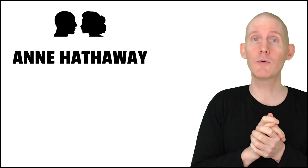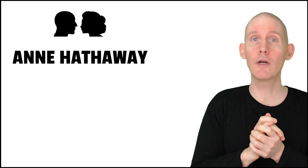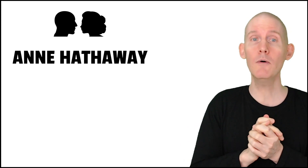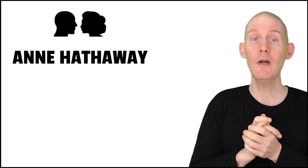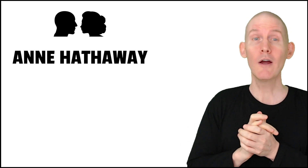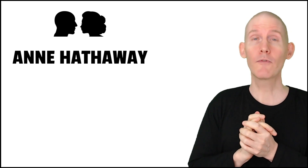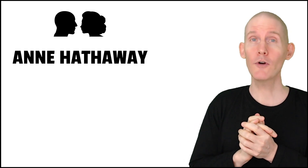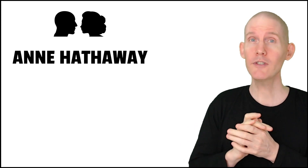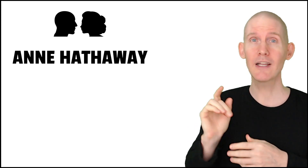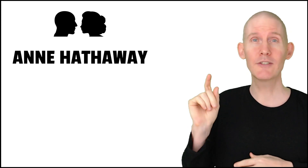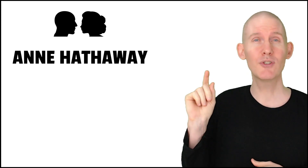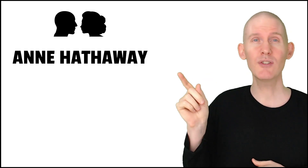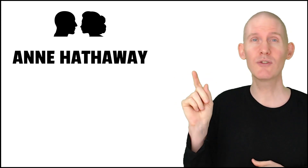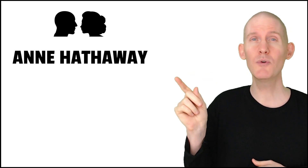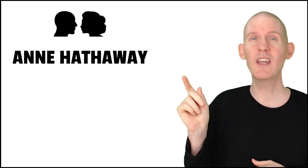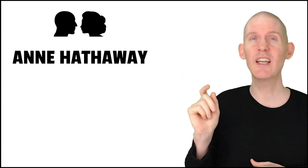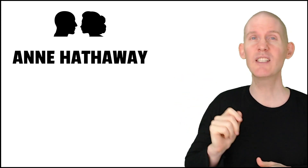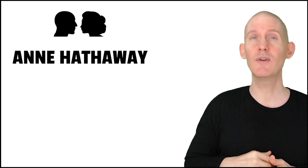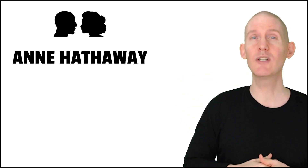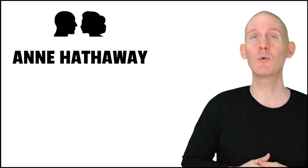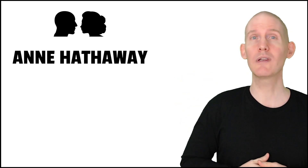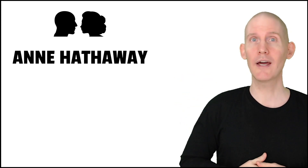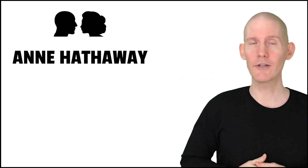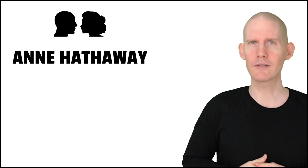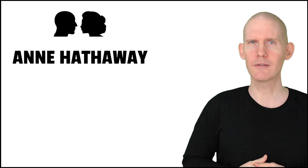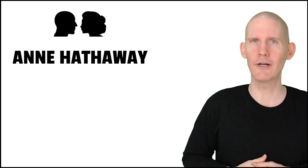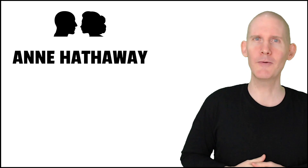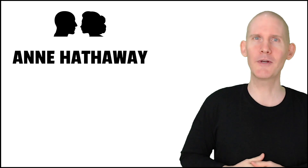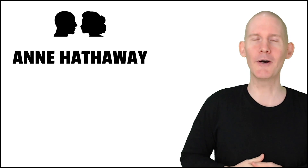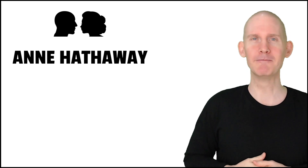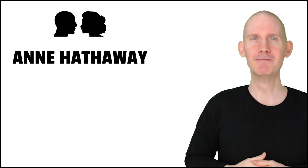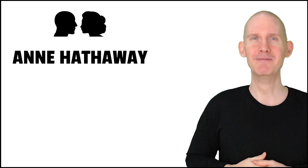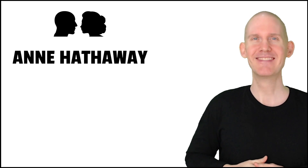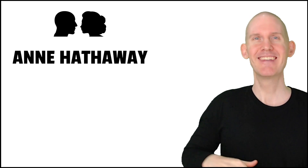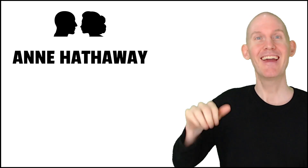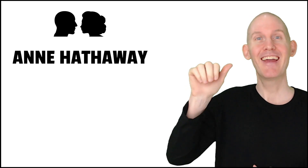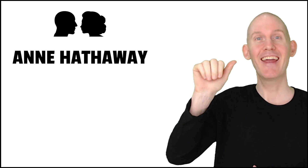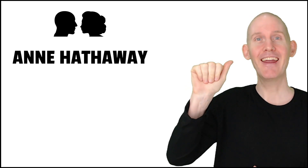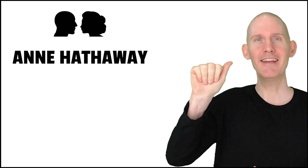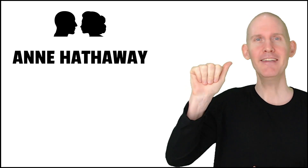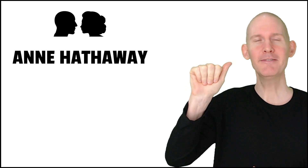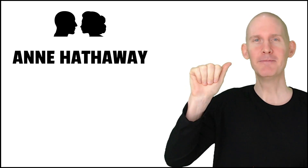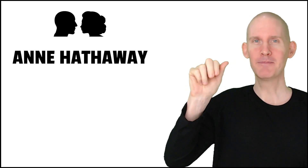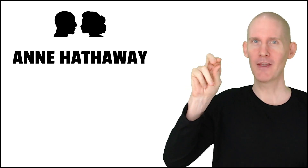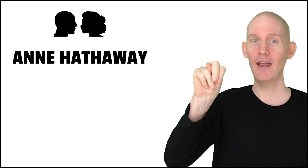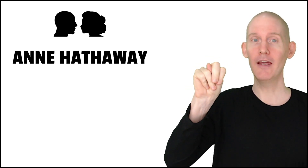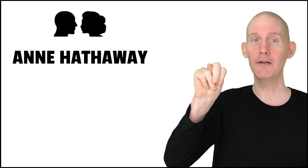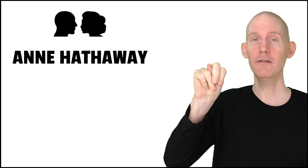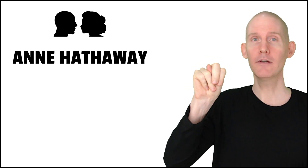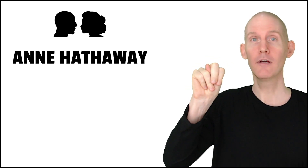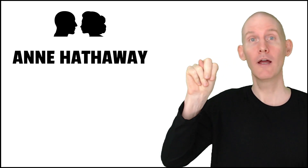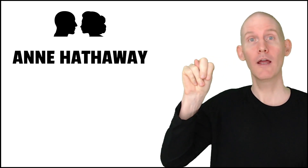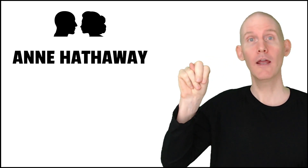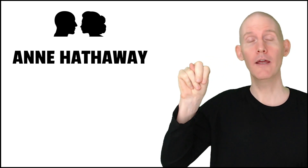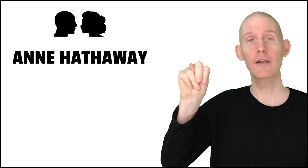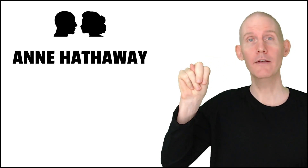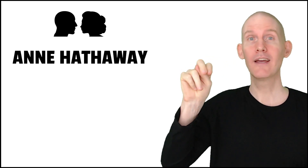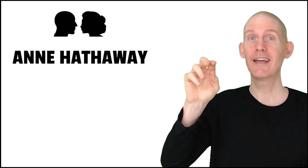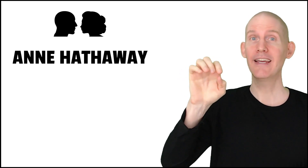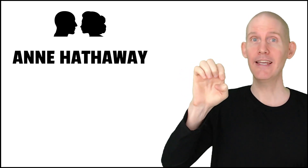go. First, let's just do the individual letters. Here we go. A, N, N,